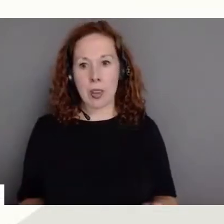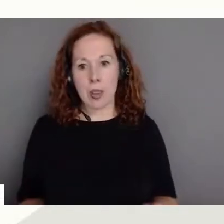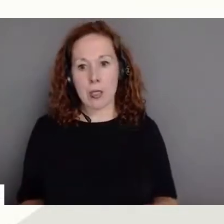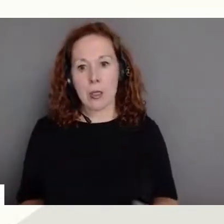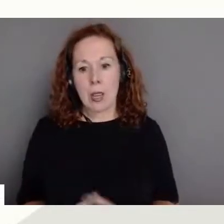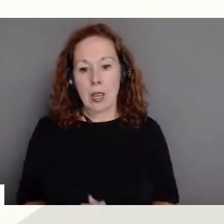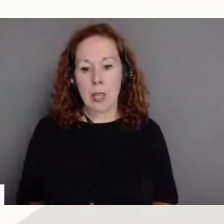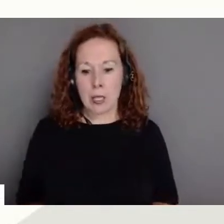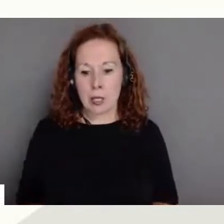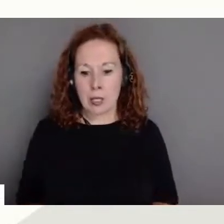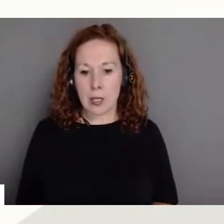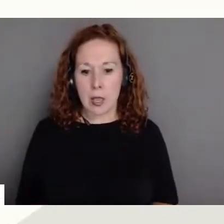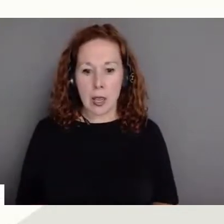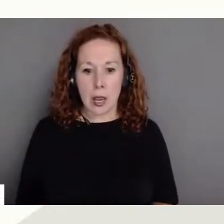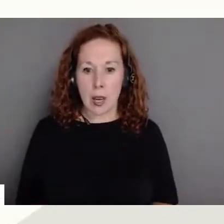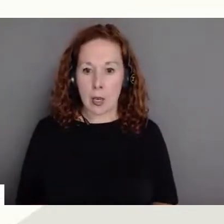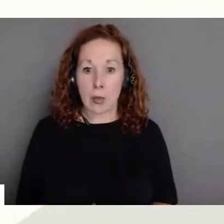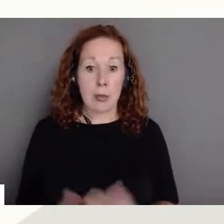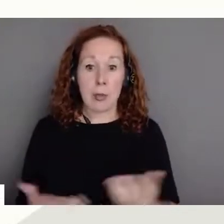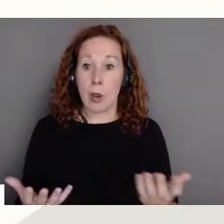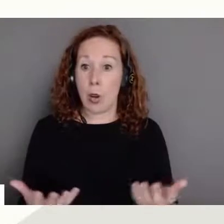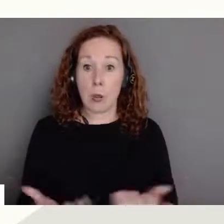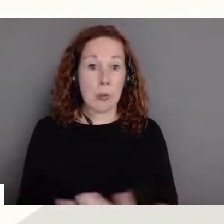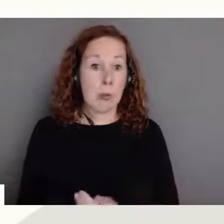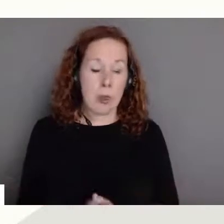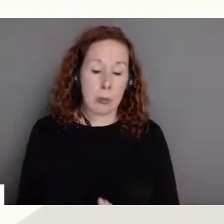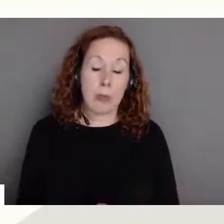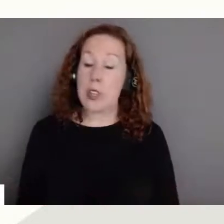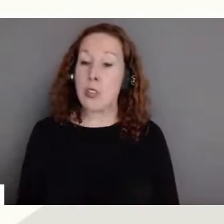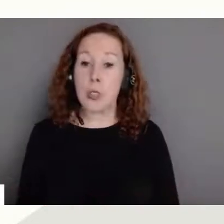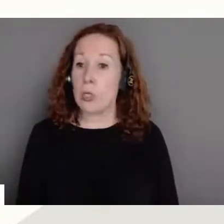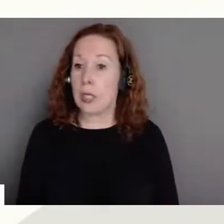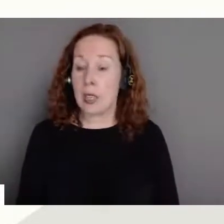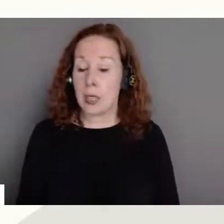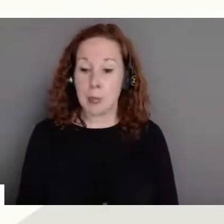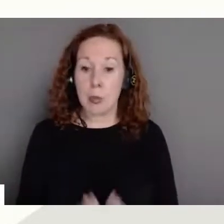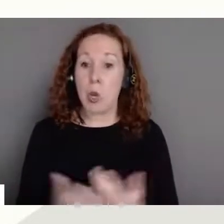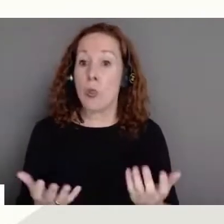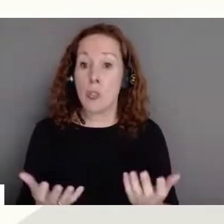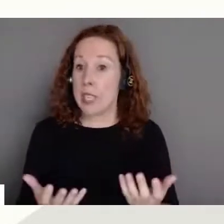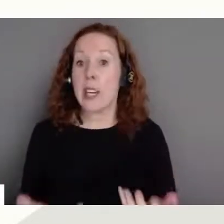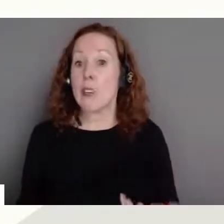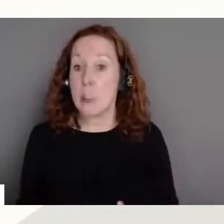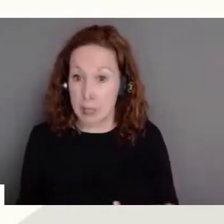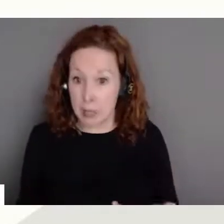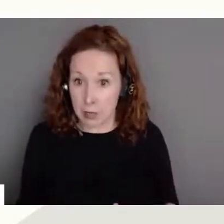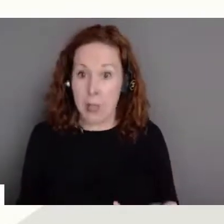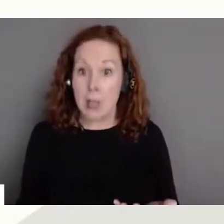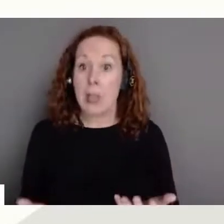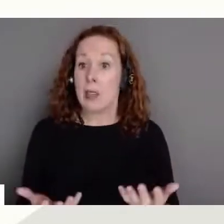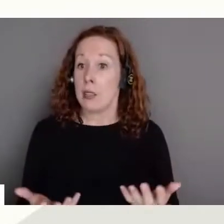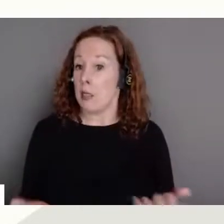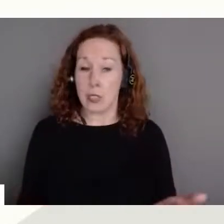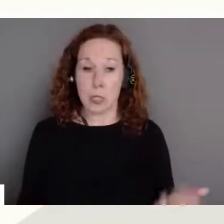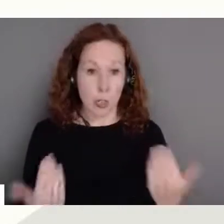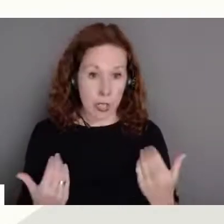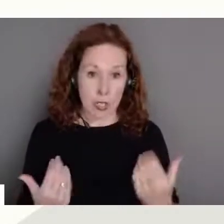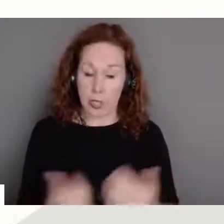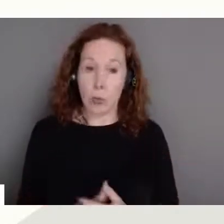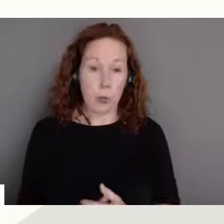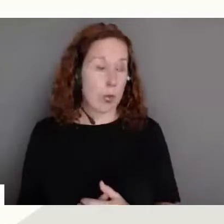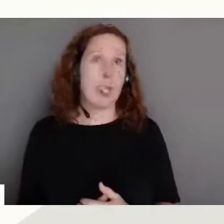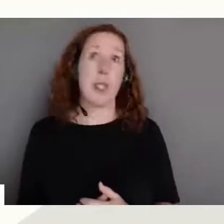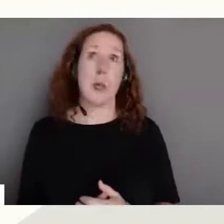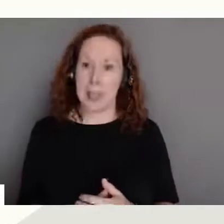point with that is uh, our provincial COVID announcements Mm, that